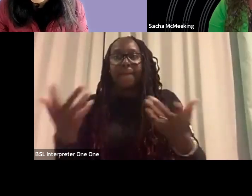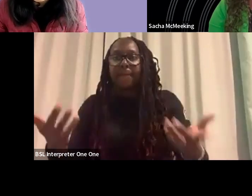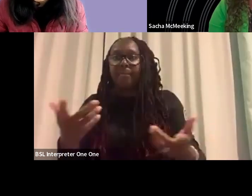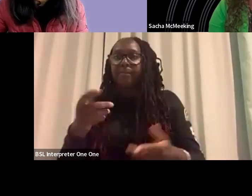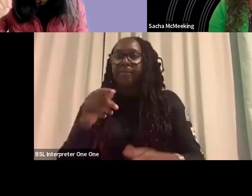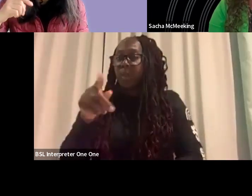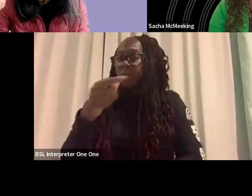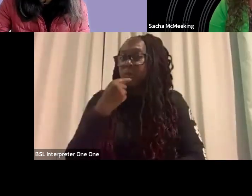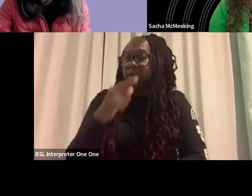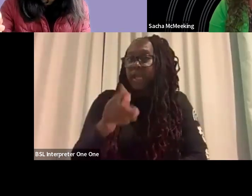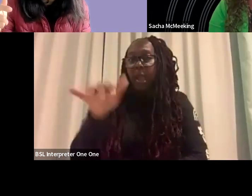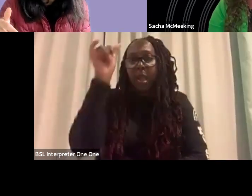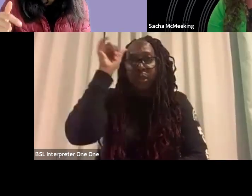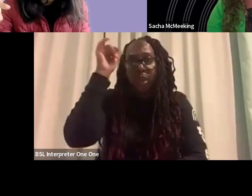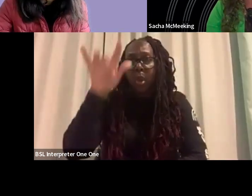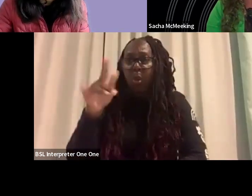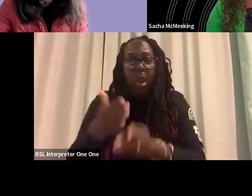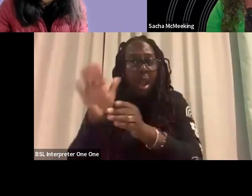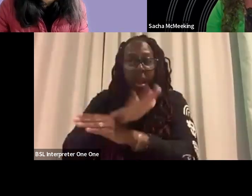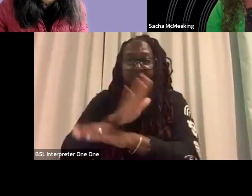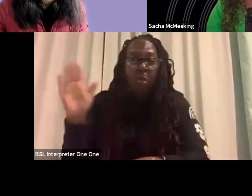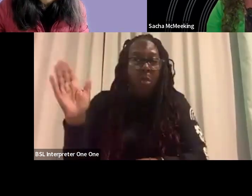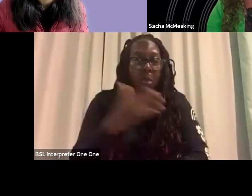just to say that I know that we haven't covered all the